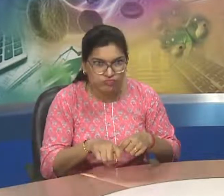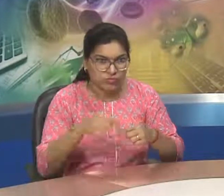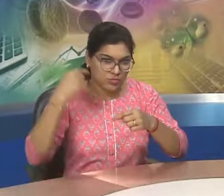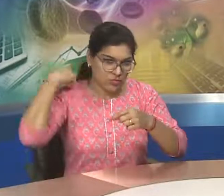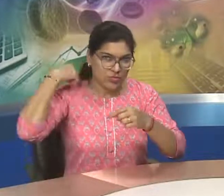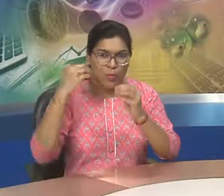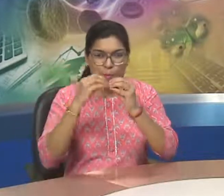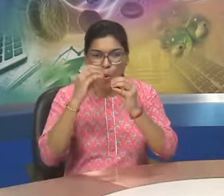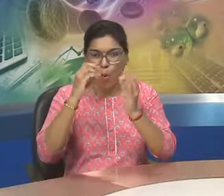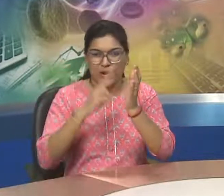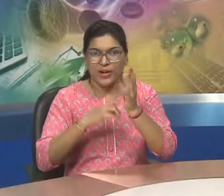it.